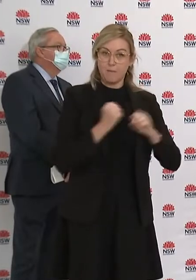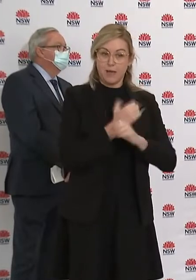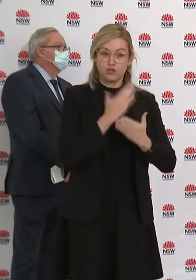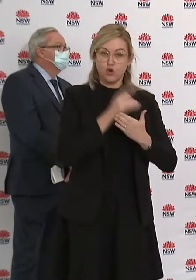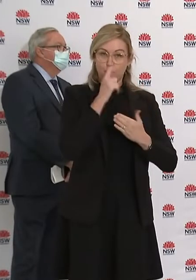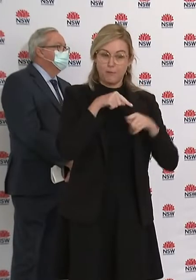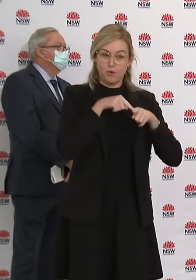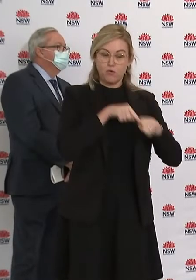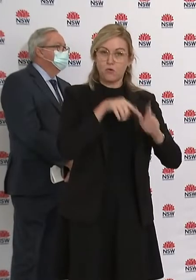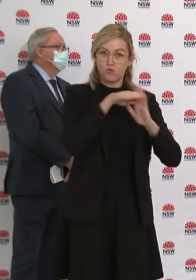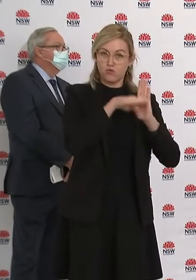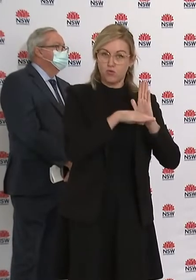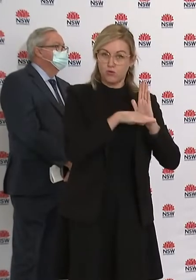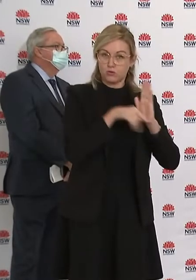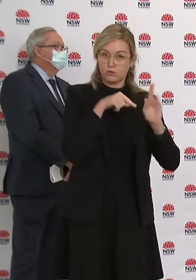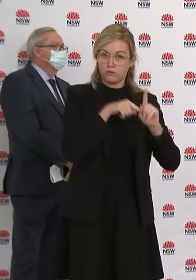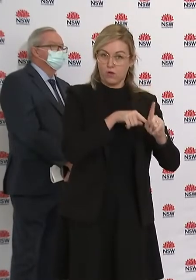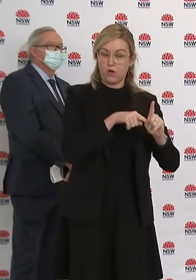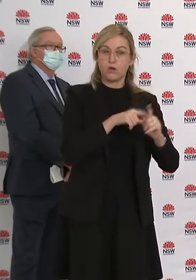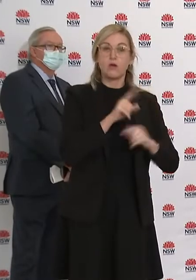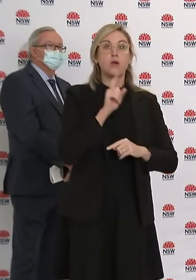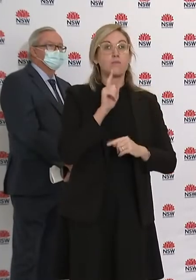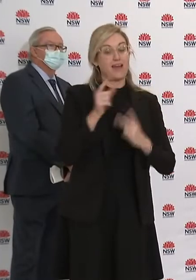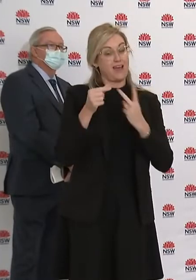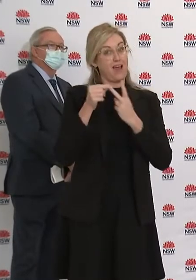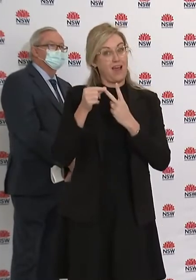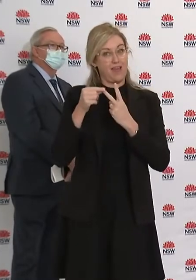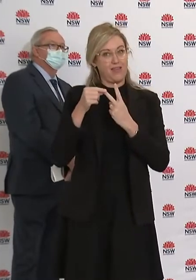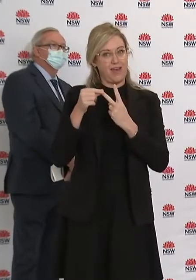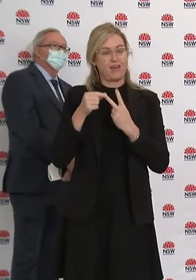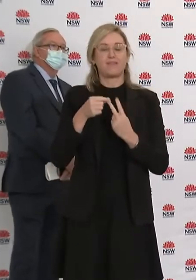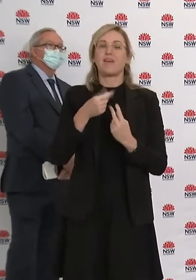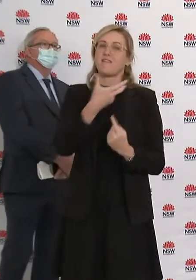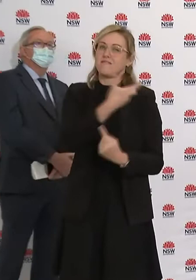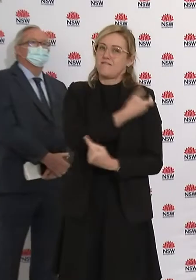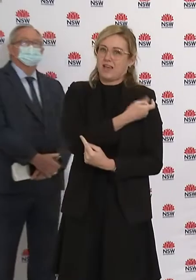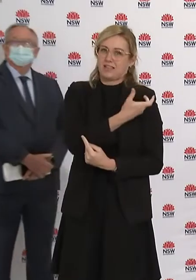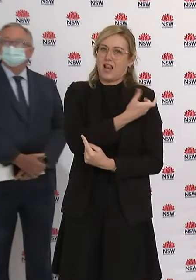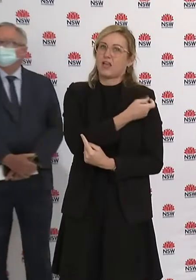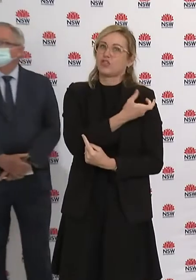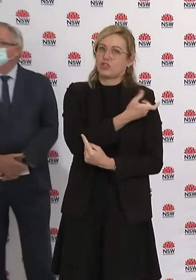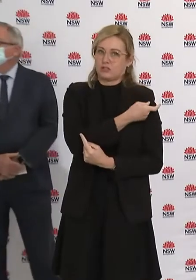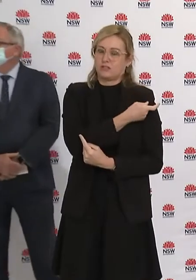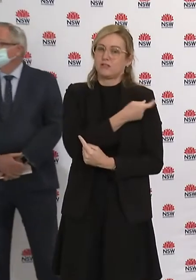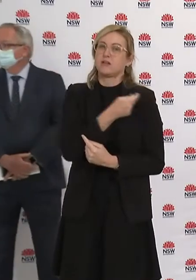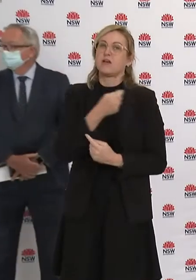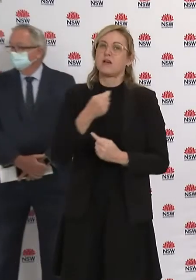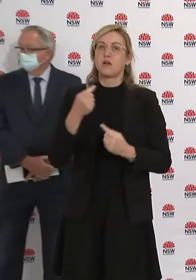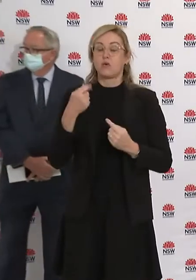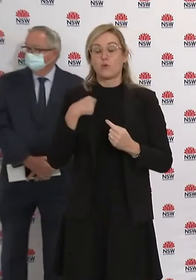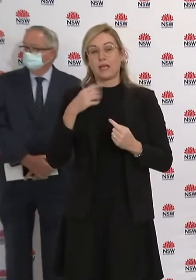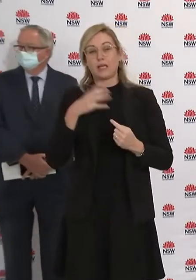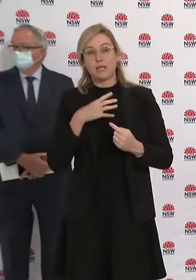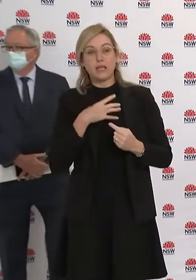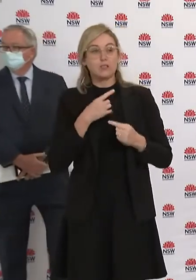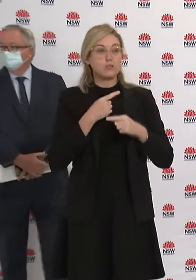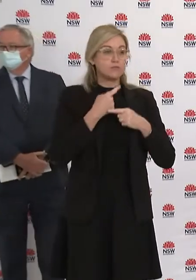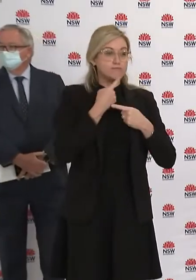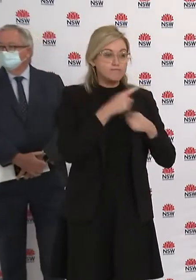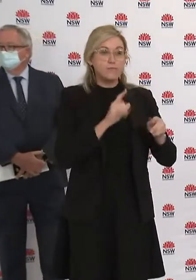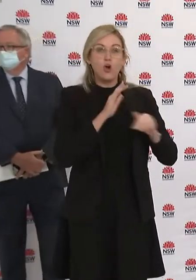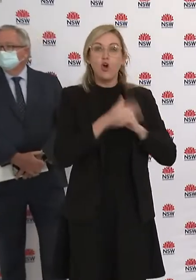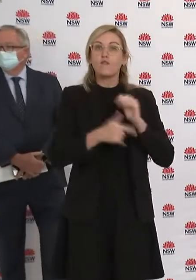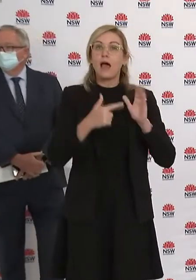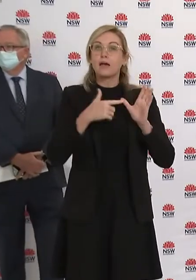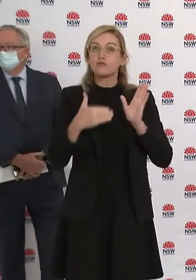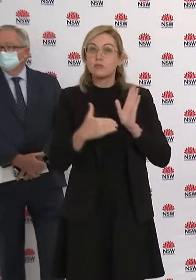more importantly, the vaccination strategy needs refocusing. That includes in messaging around the AstraZeneca. That